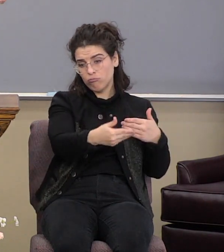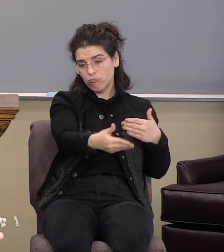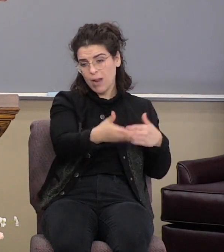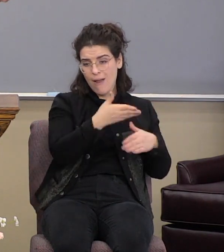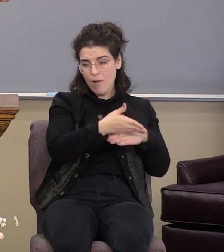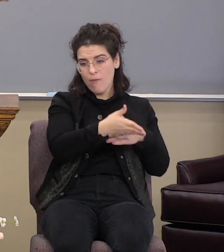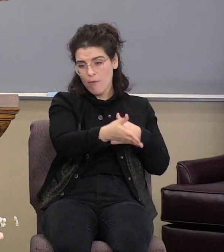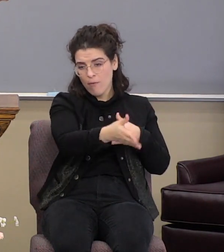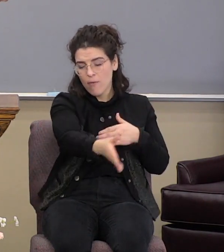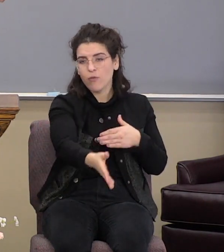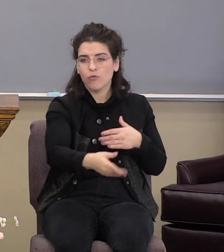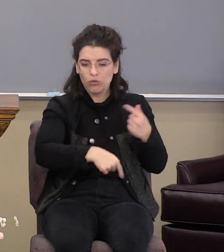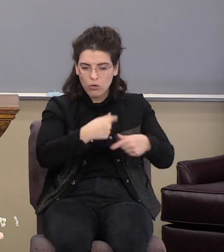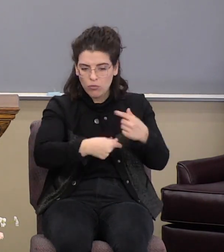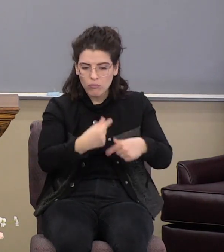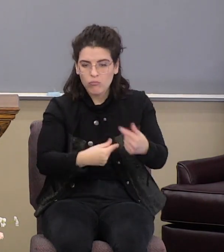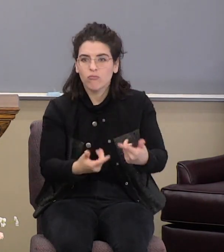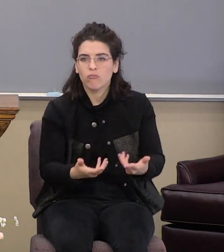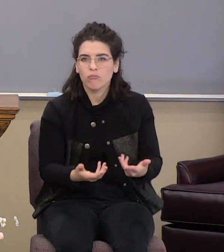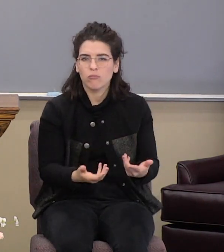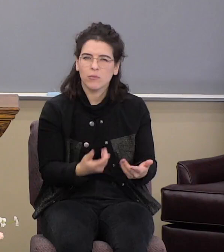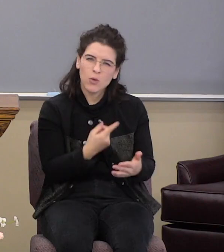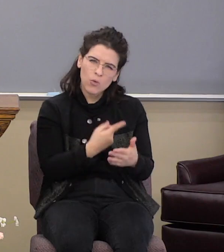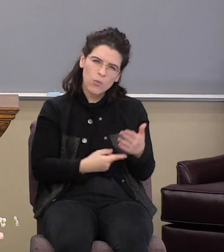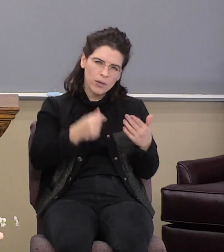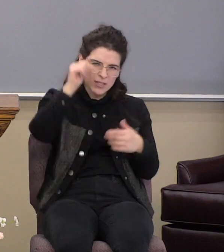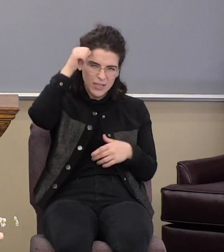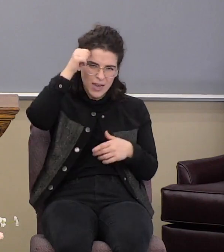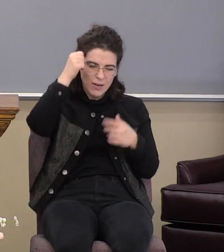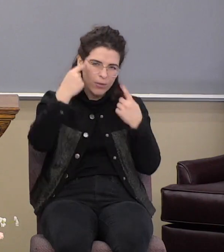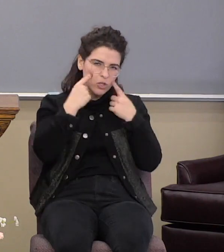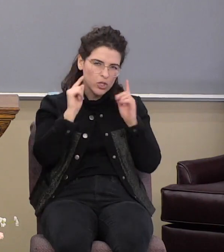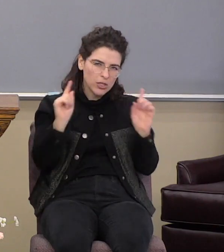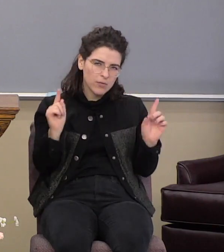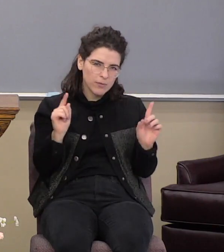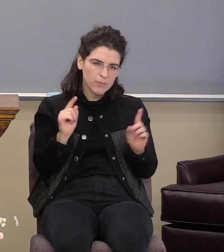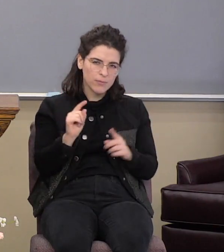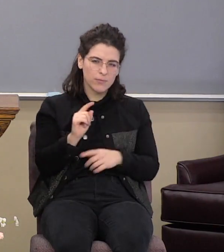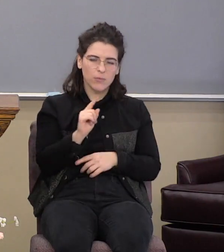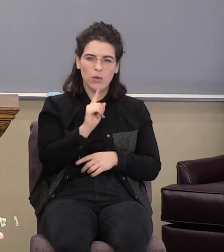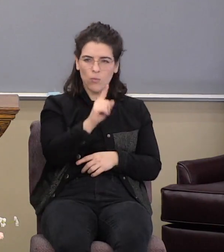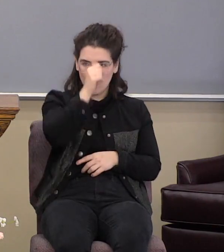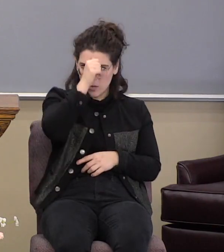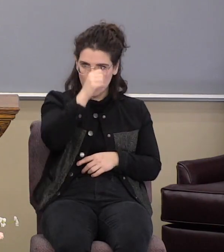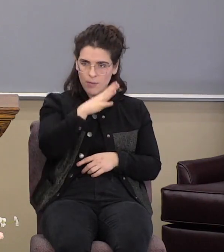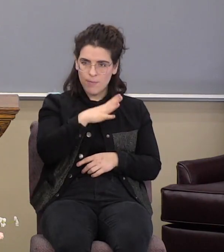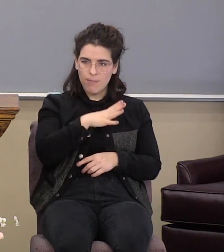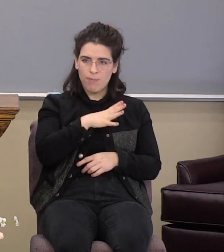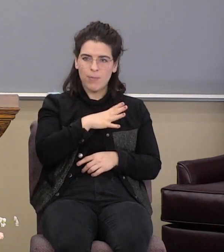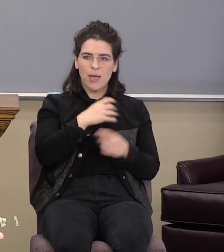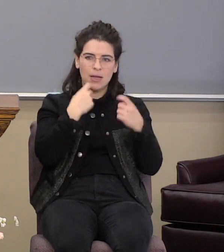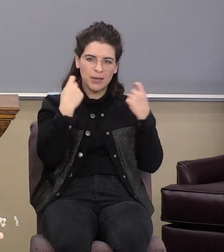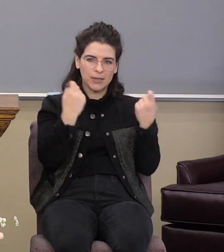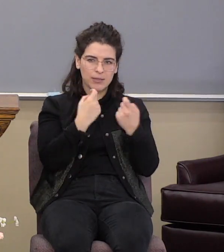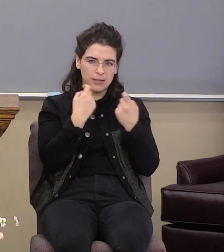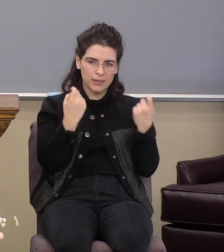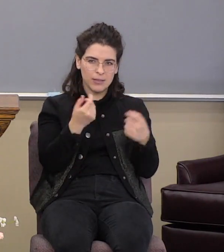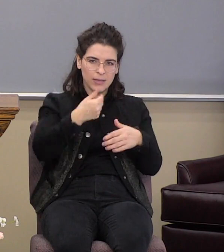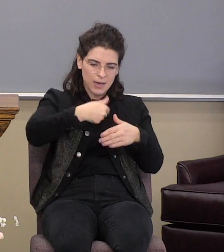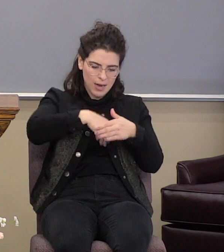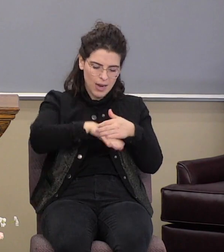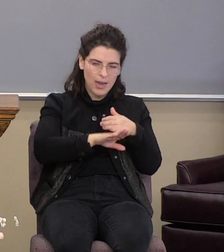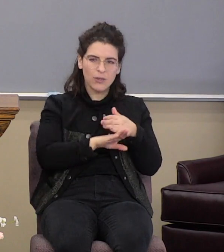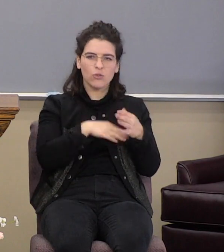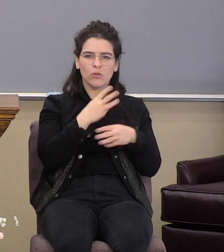else? Well, what did Adam achieve? Verse 12. Wherefore, as by one man sin entered into the world,